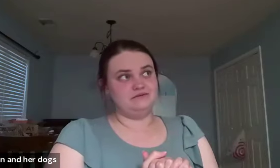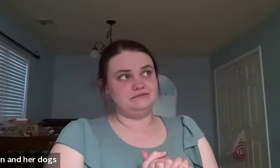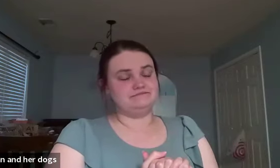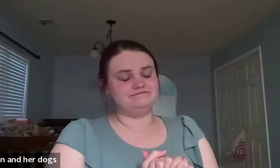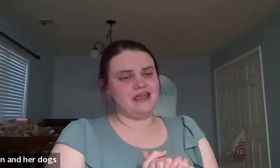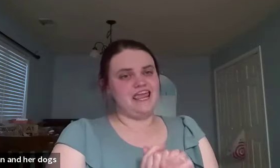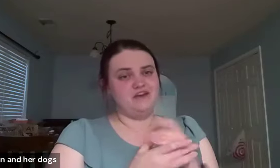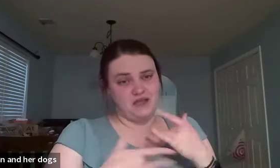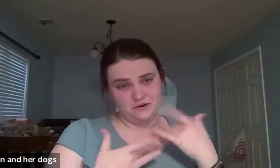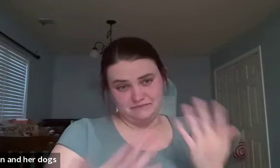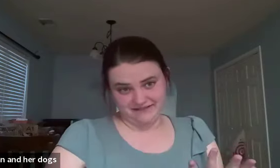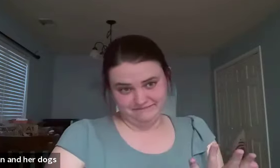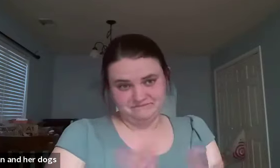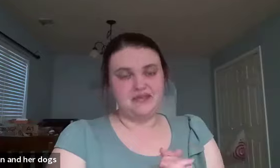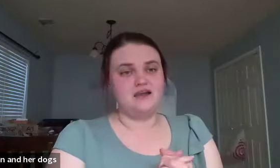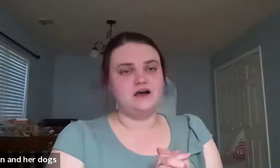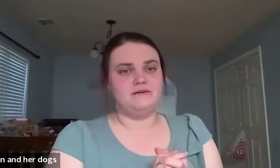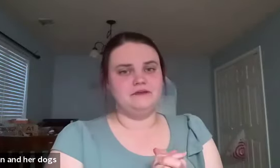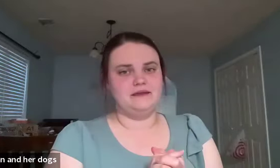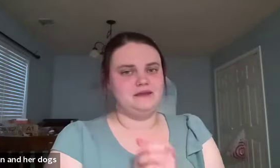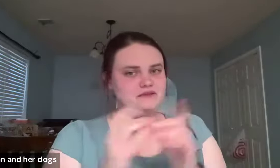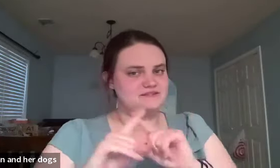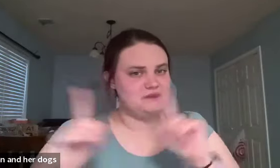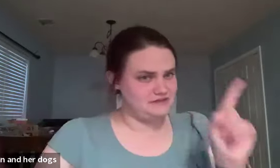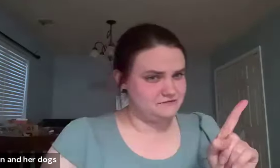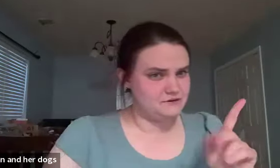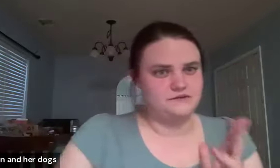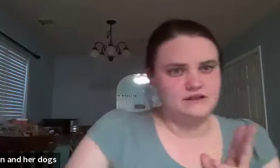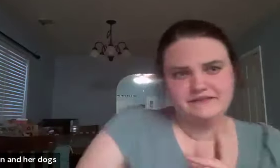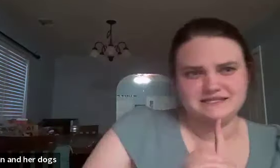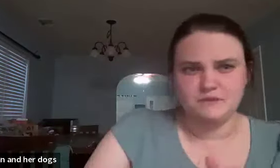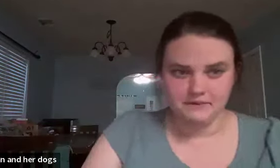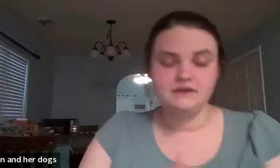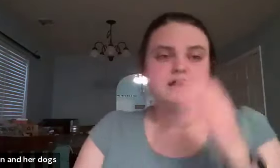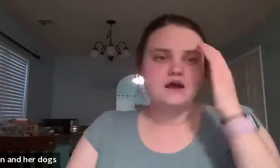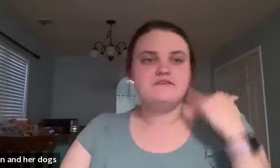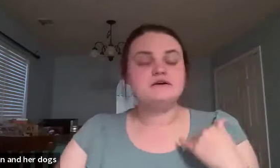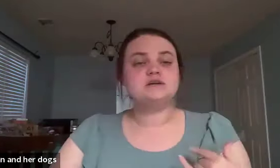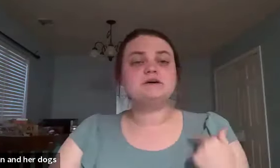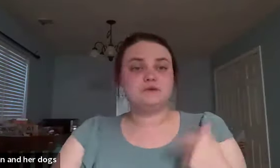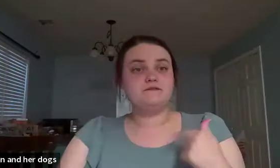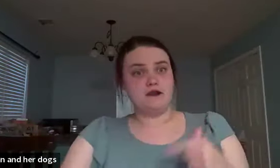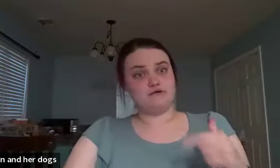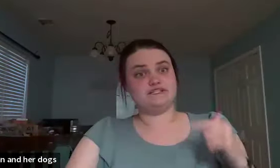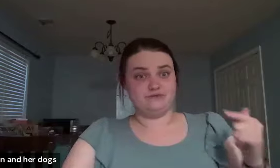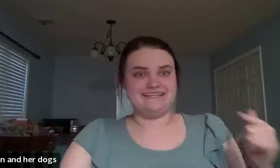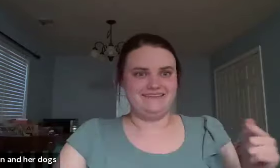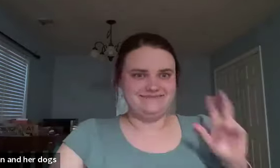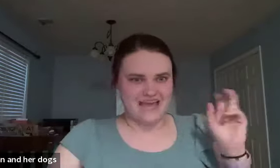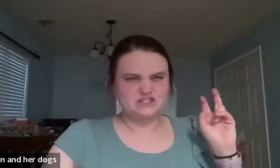So if it were me, and maybe this might be different if you're like, that's not what I mean. If I was talking about 24 hours every day, that